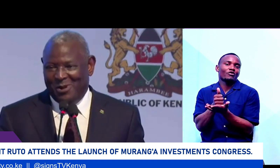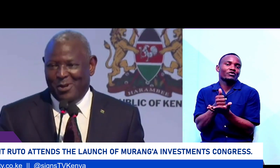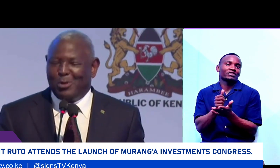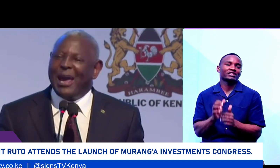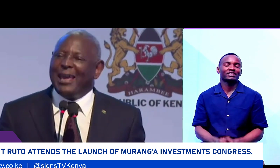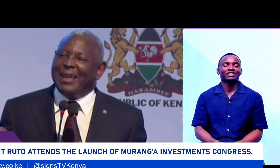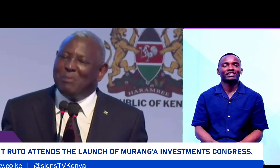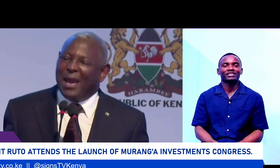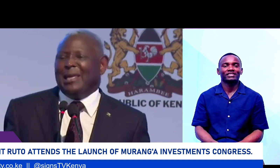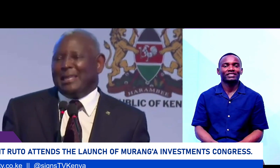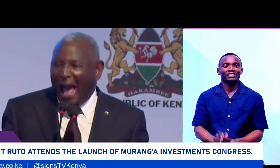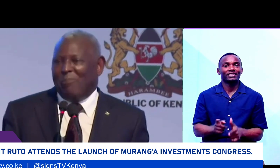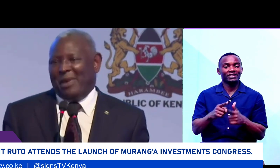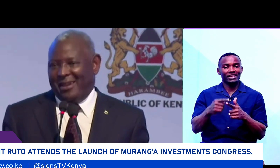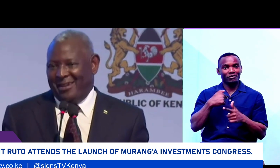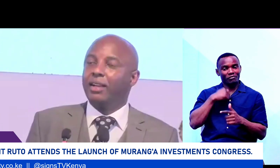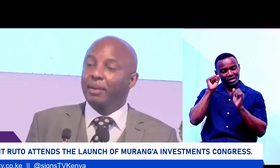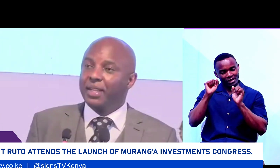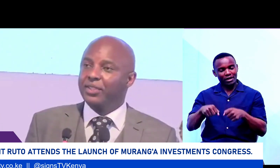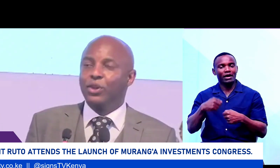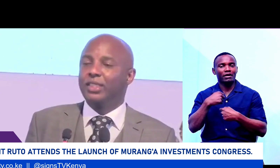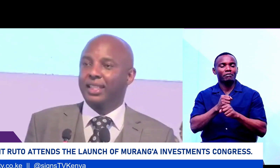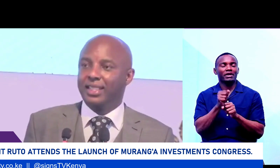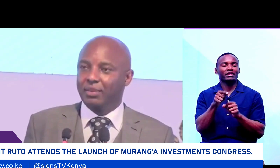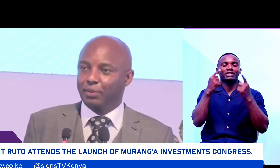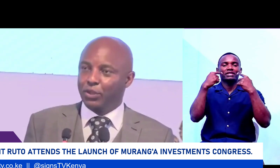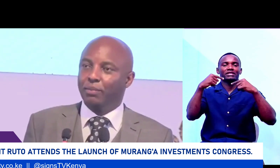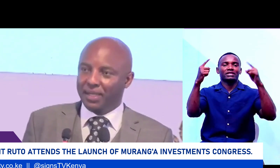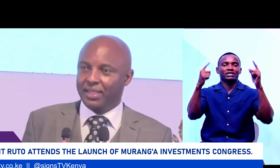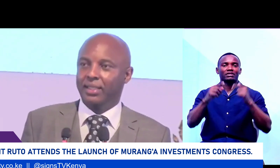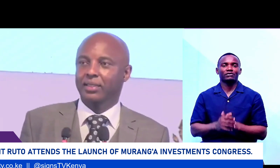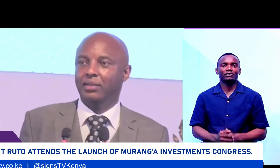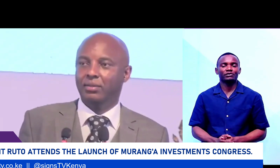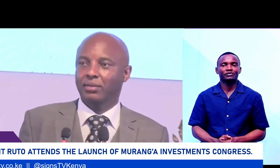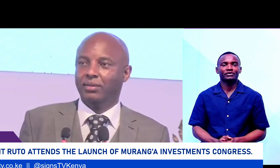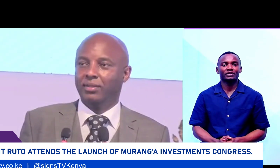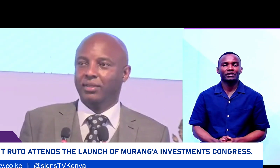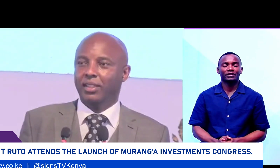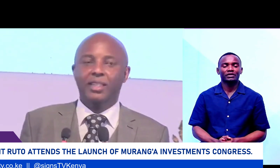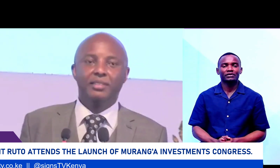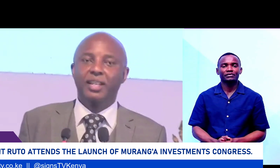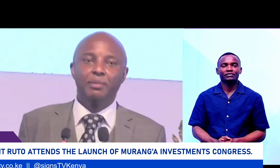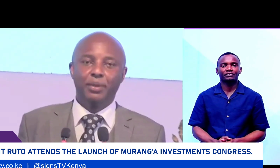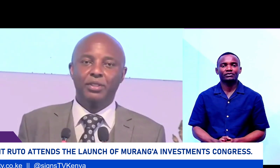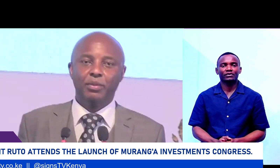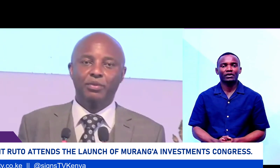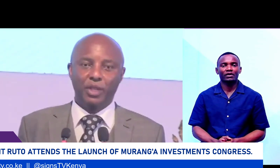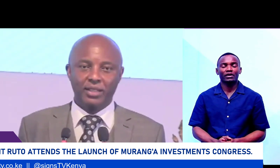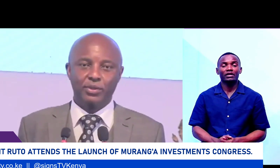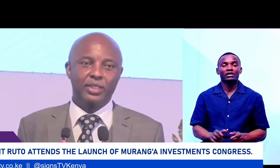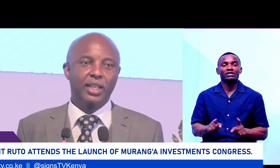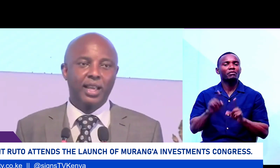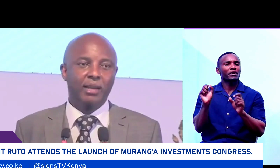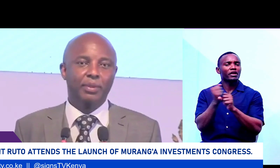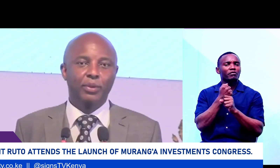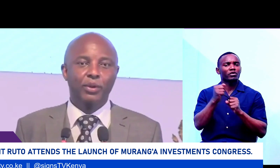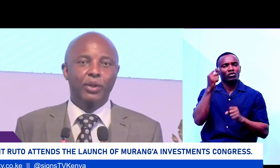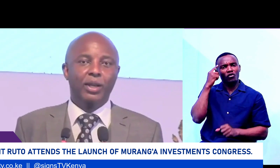So that I can make it happen. Governments don't create job per se. It is very impossible for us to tell young people,